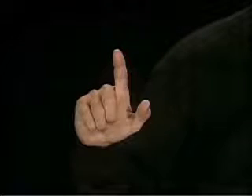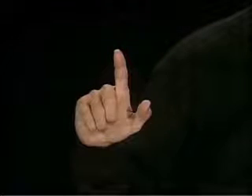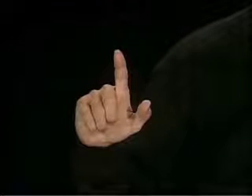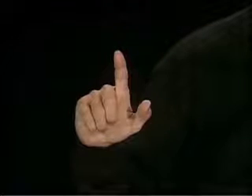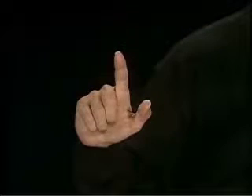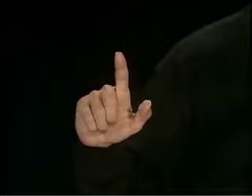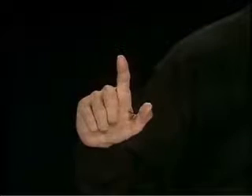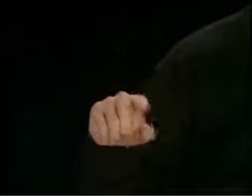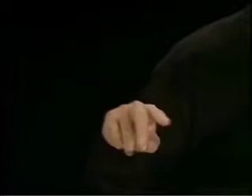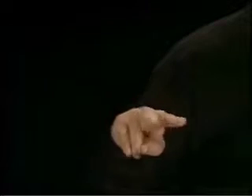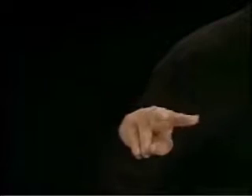21,